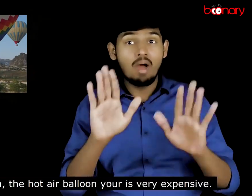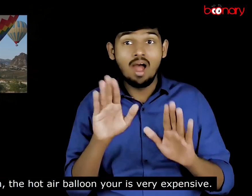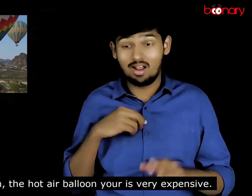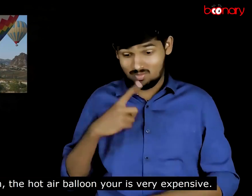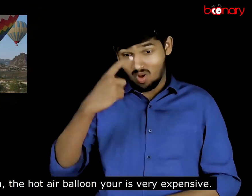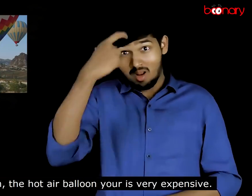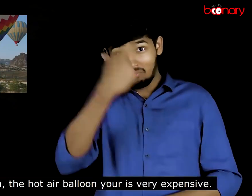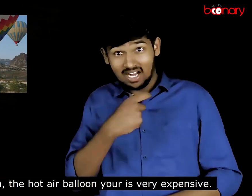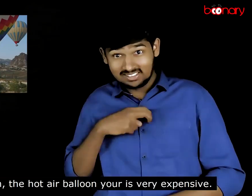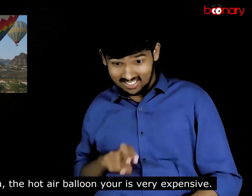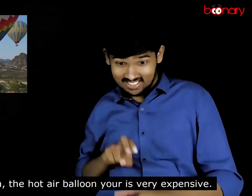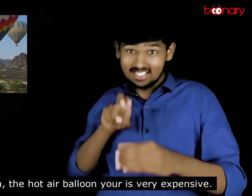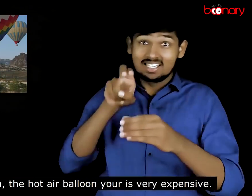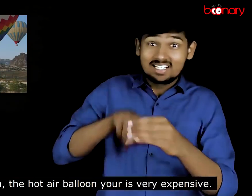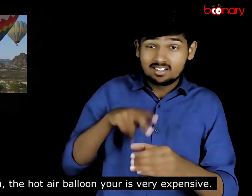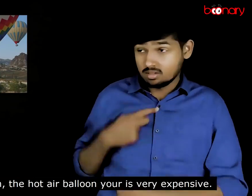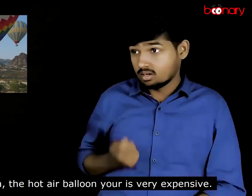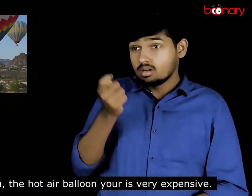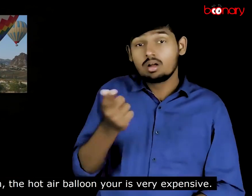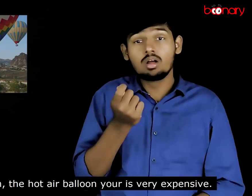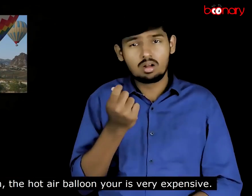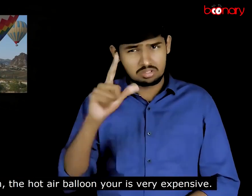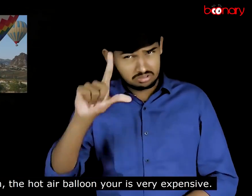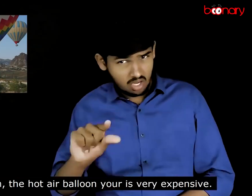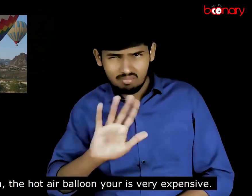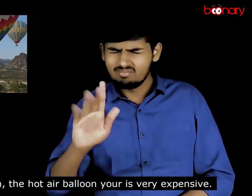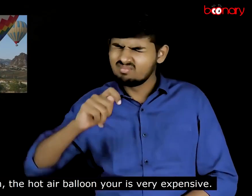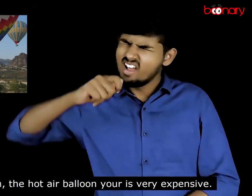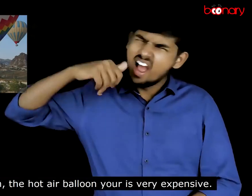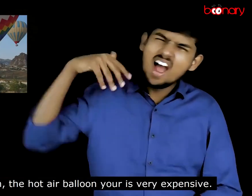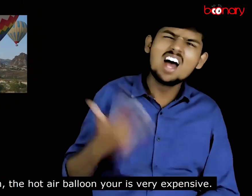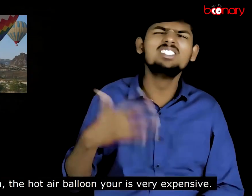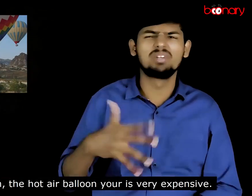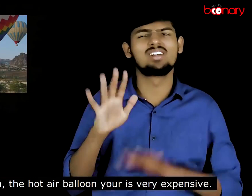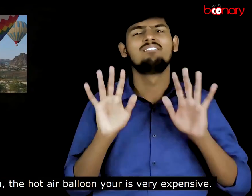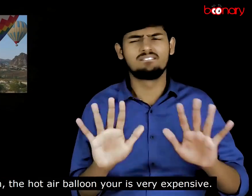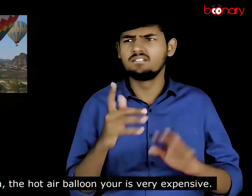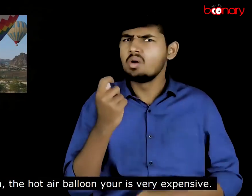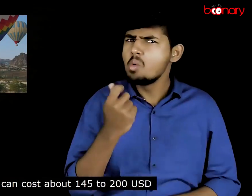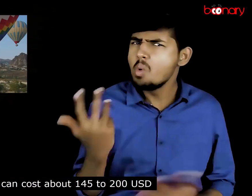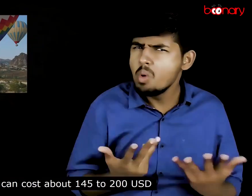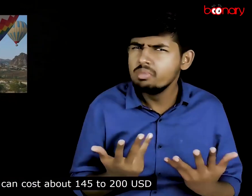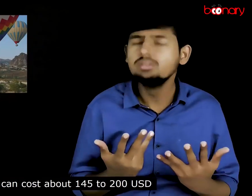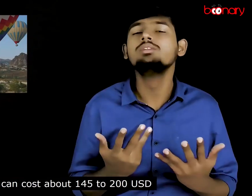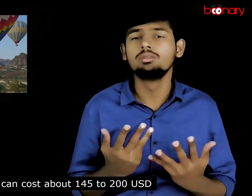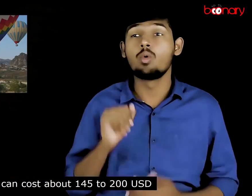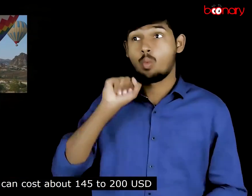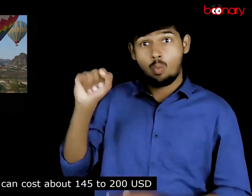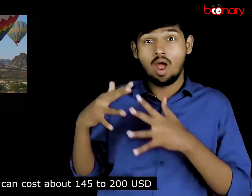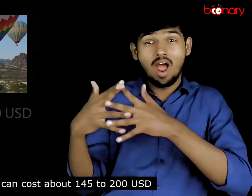For one person, the hot air balloon is very expensive. It can cost